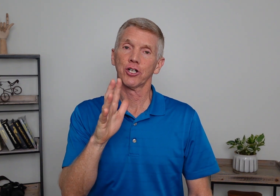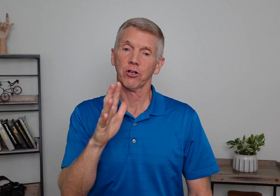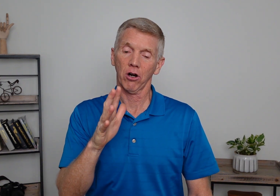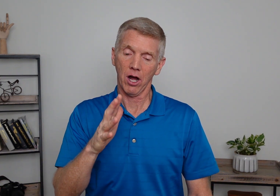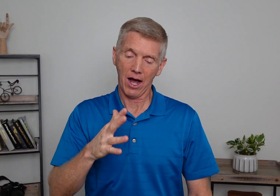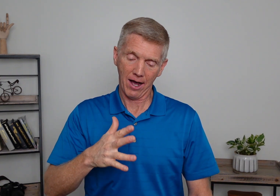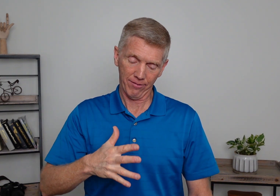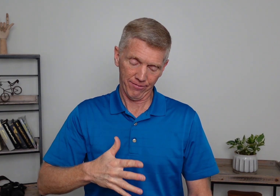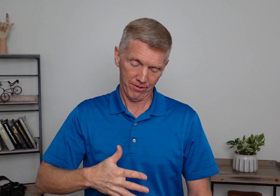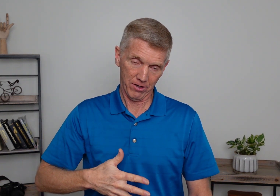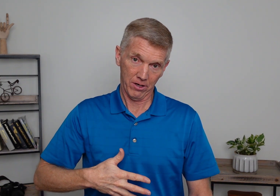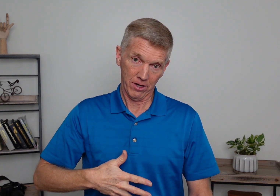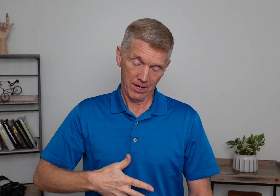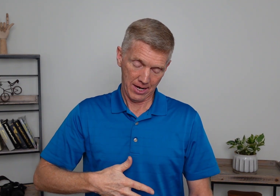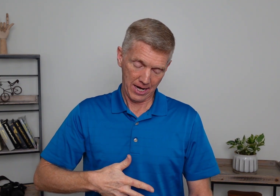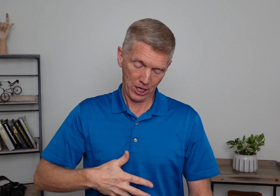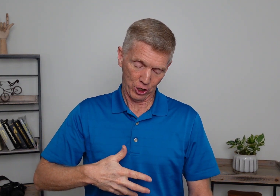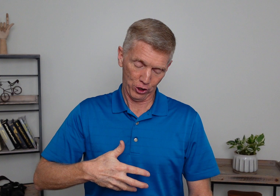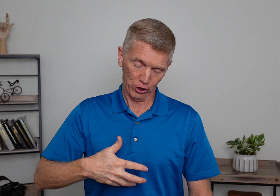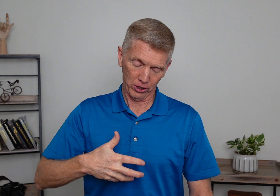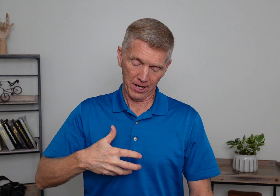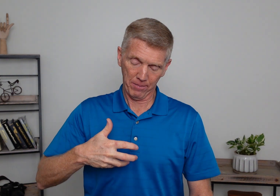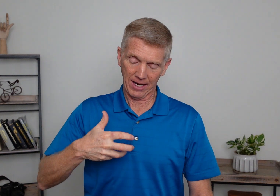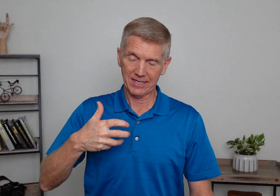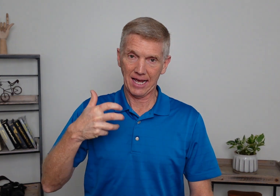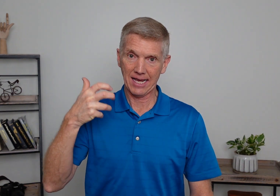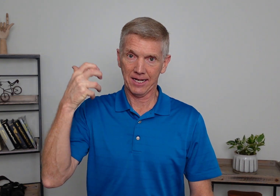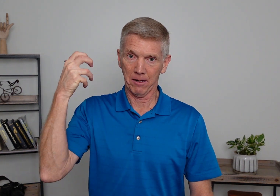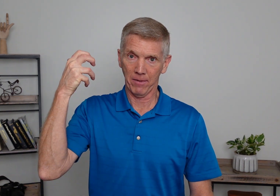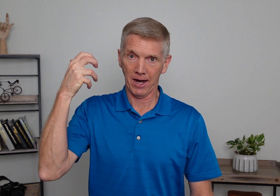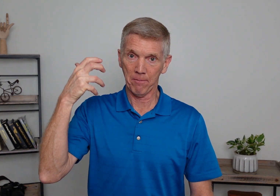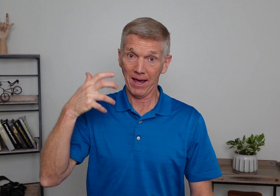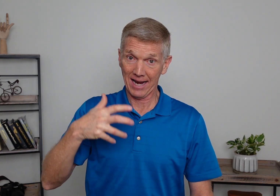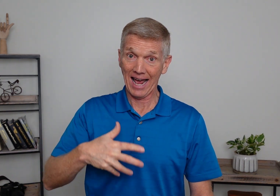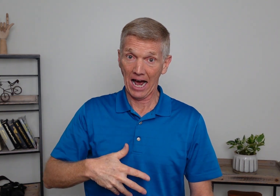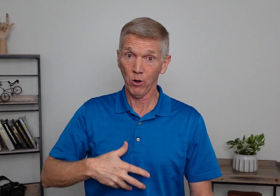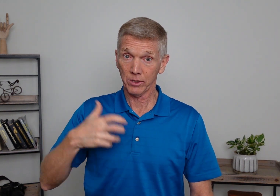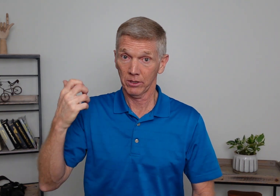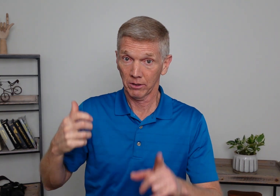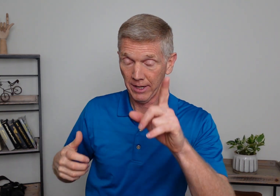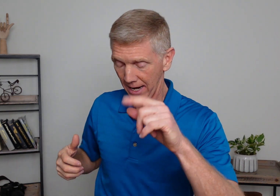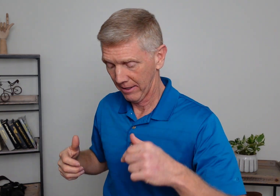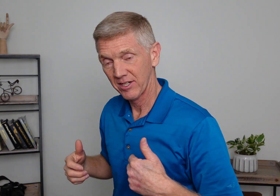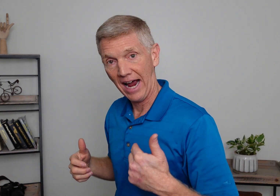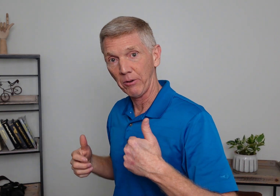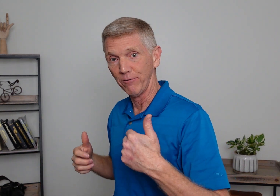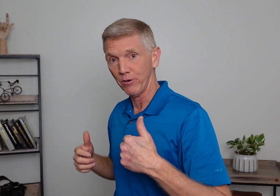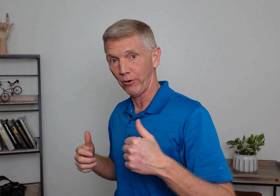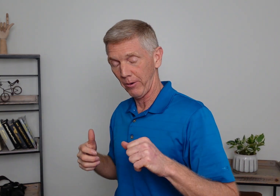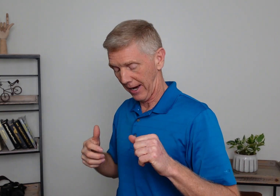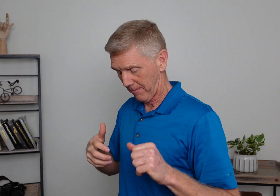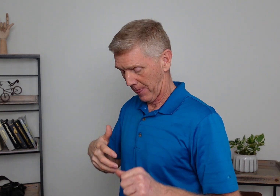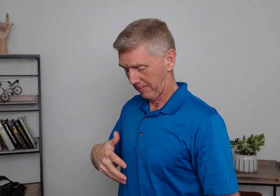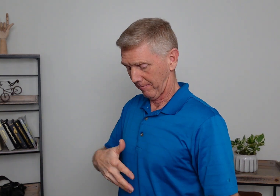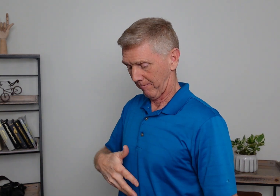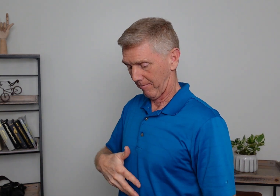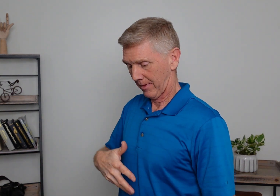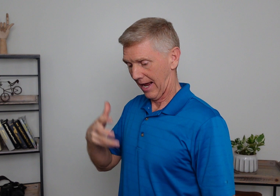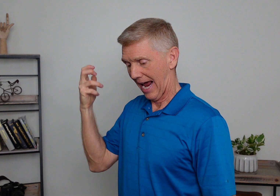start off and curl up as they come up and out. Okay, sideways view for you, okay?